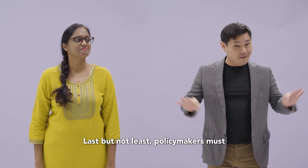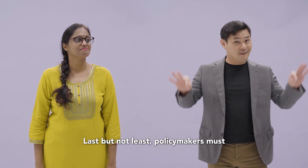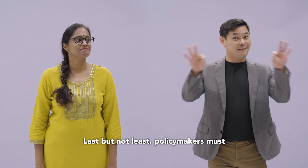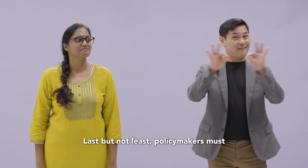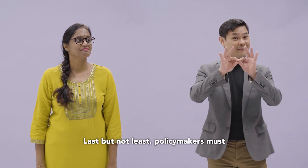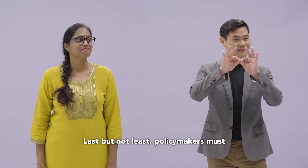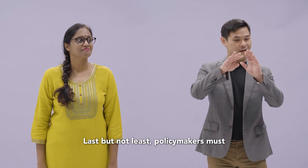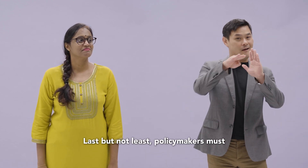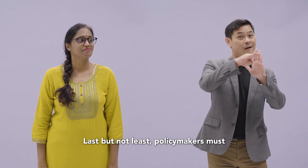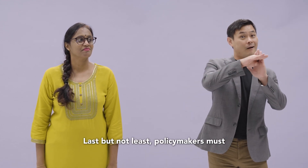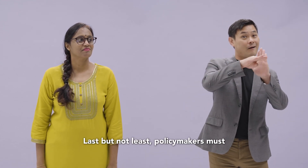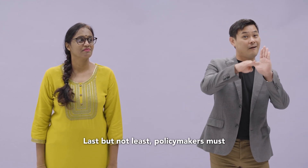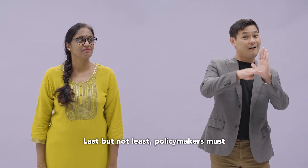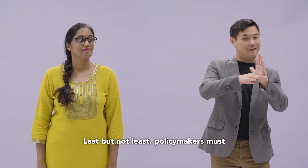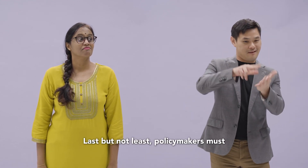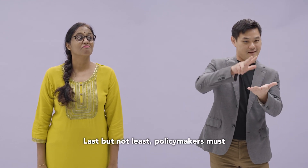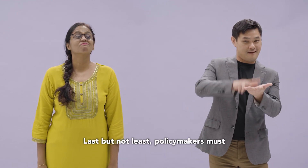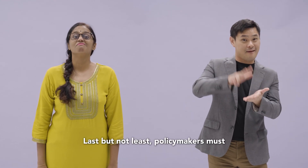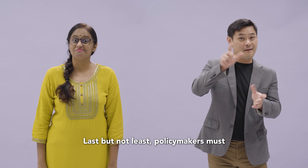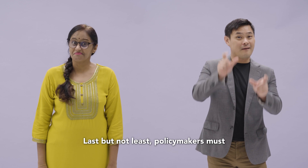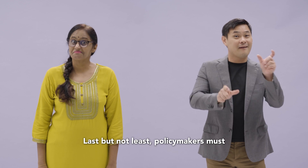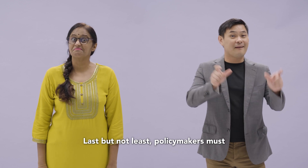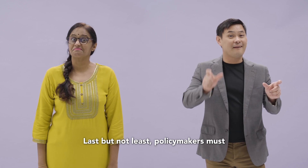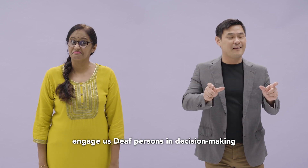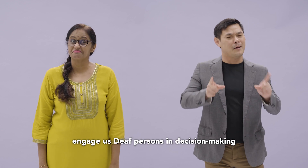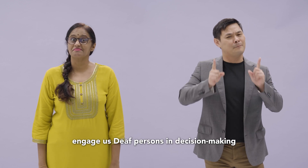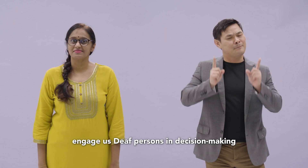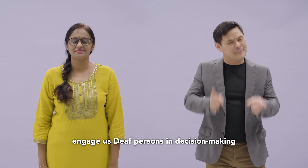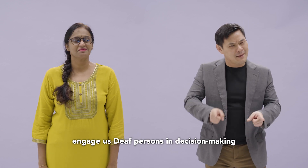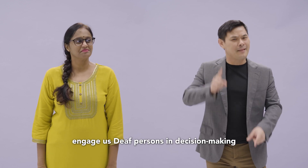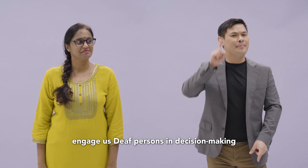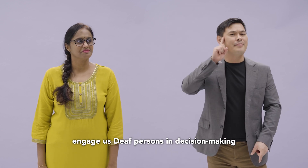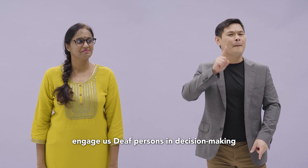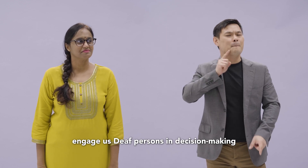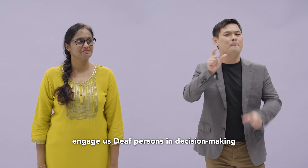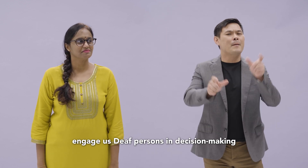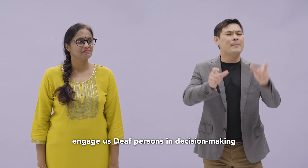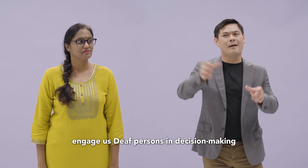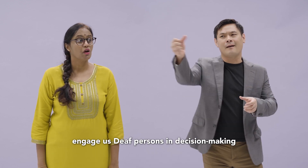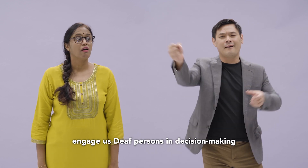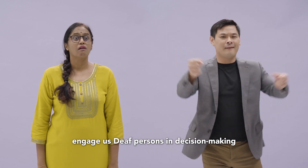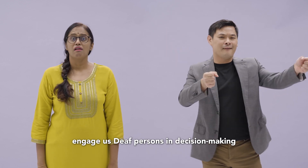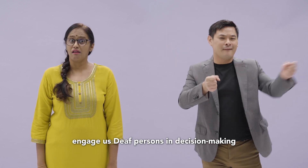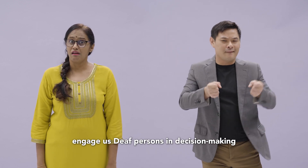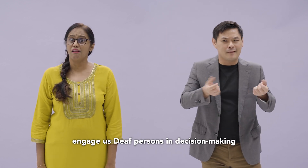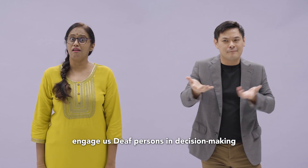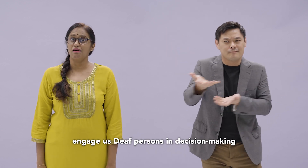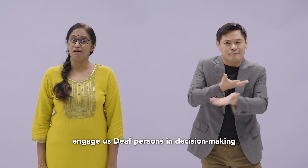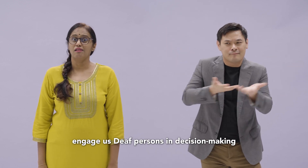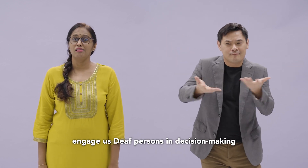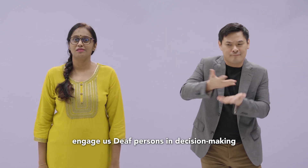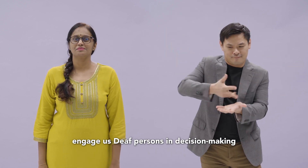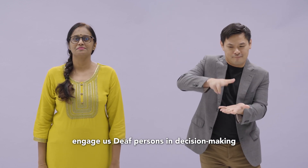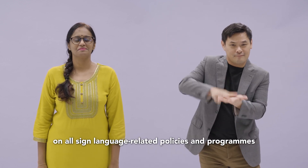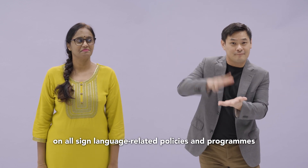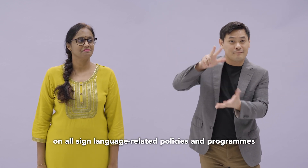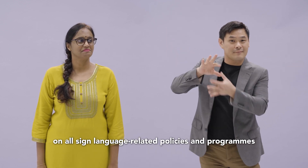Last but not least, policymakers must engage us deaf persons in decision-making on all